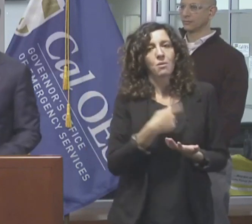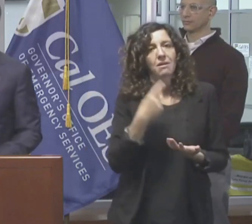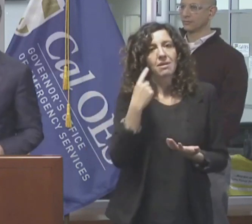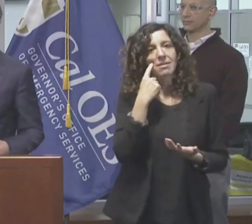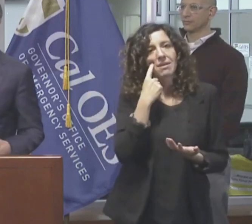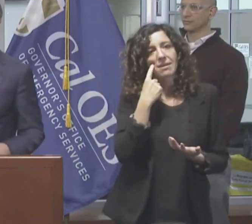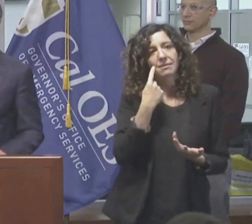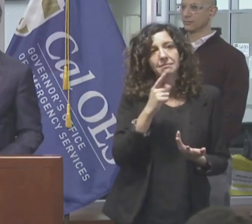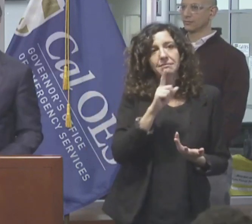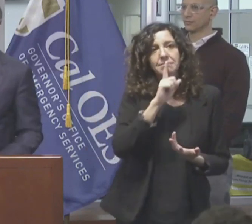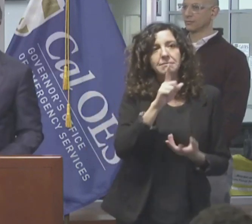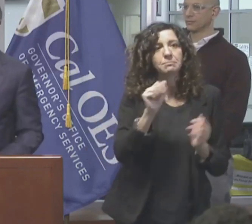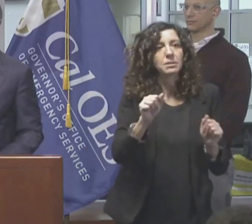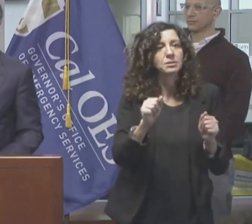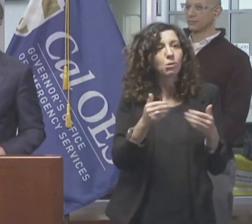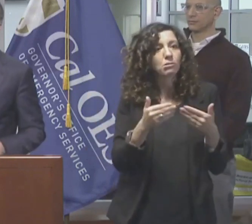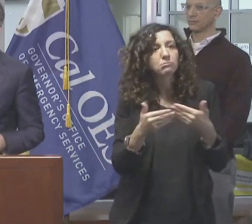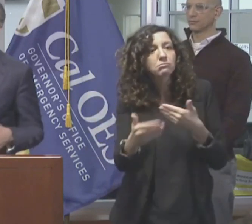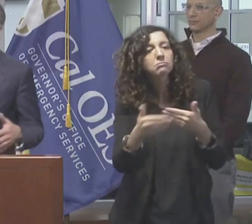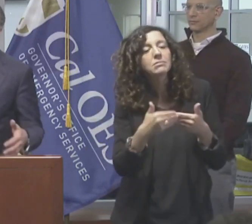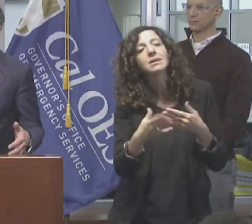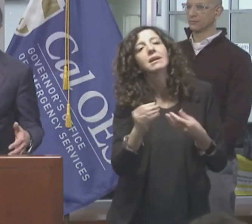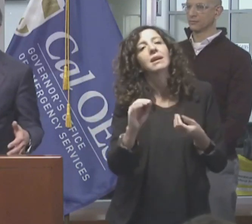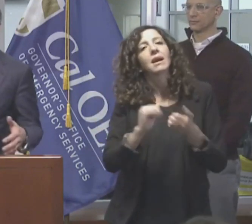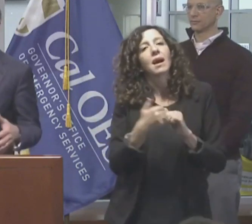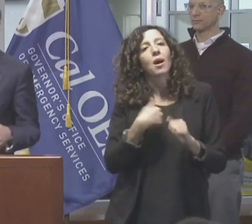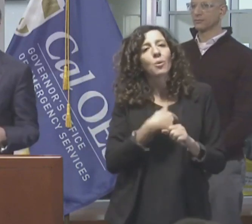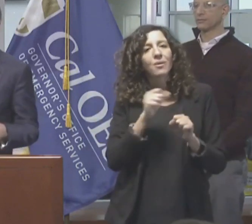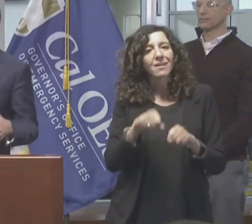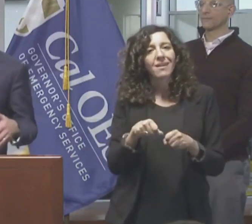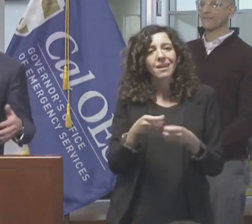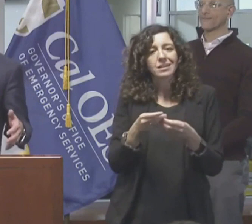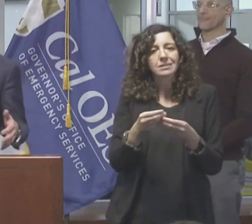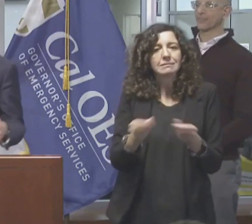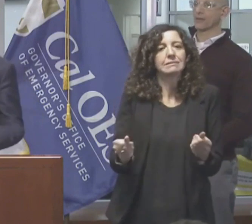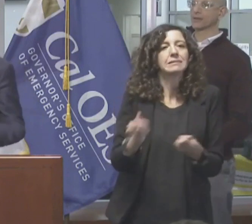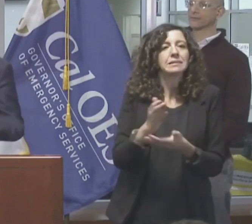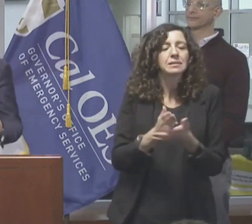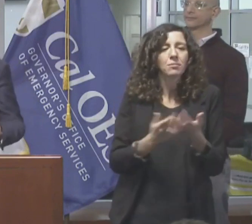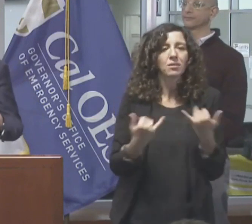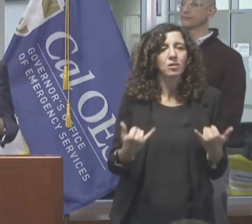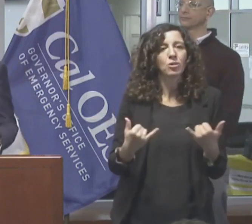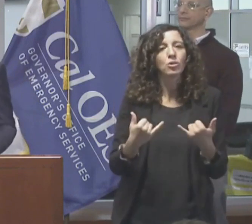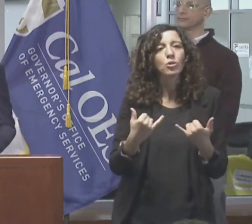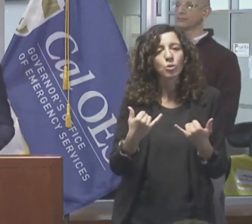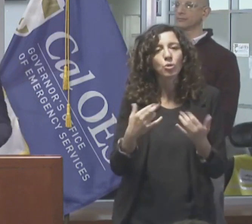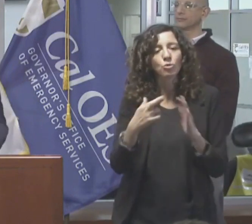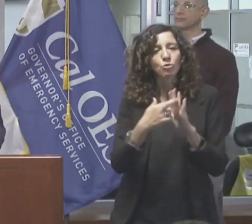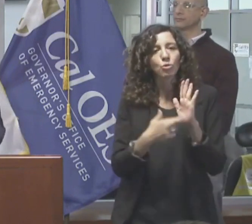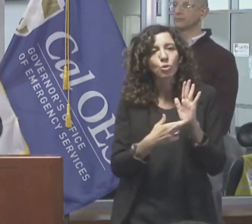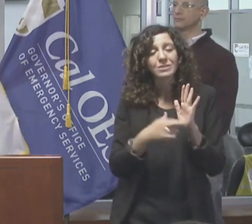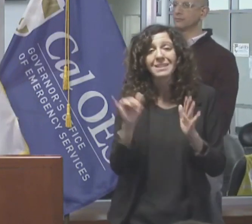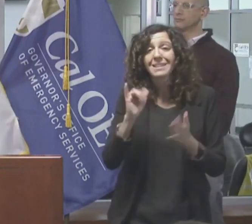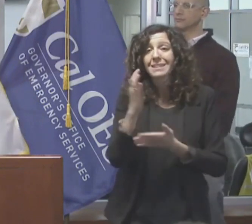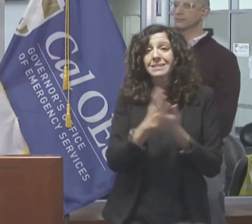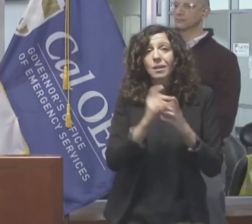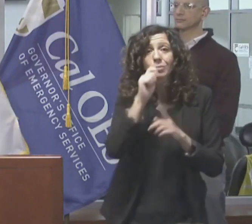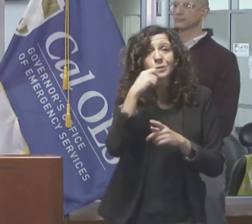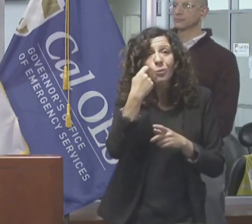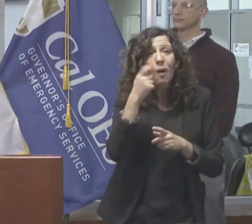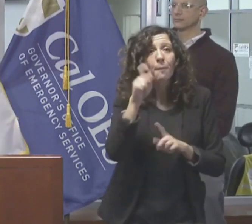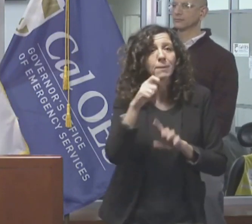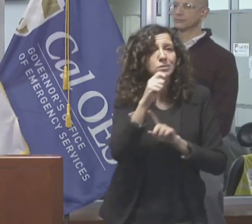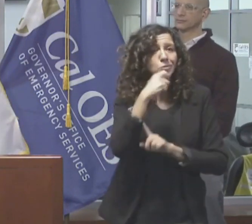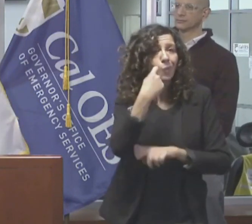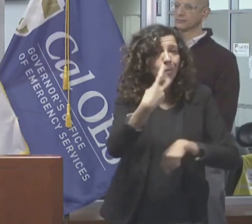go and how we can absolve some of the existing rules or redress some of the existing rules that may allow us. For example, some of the swabs, you need to swab